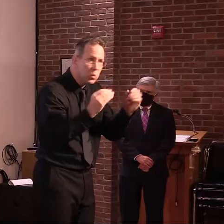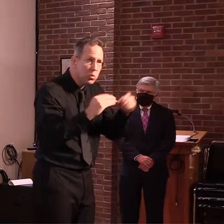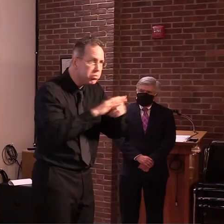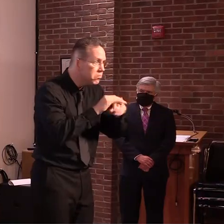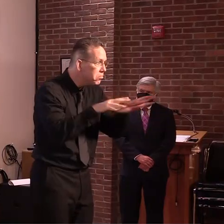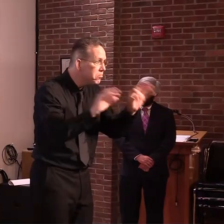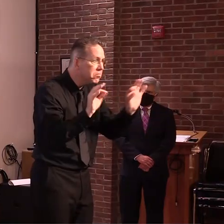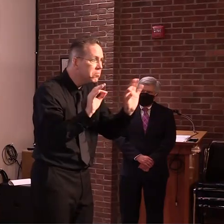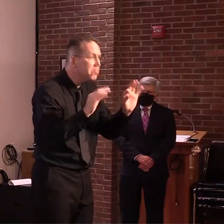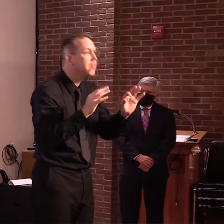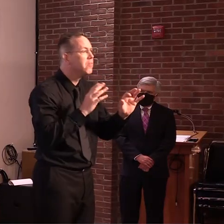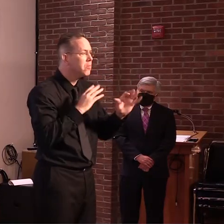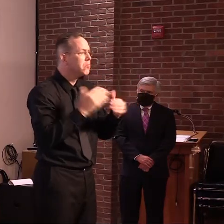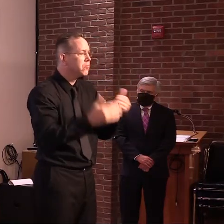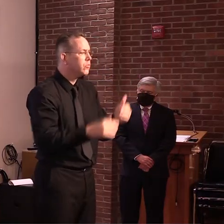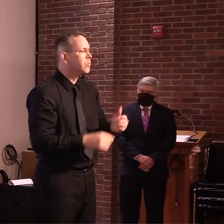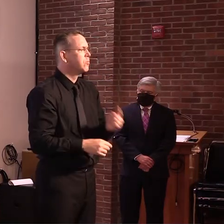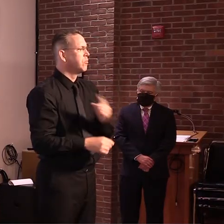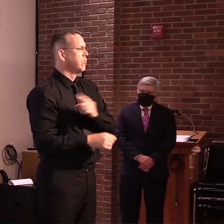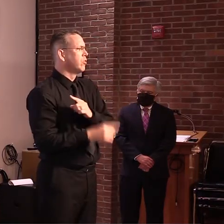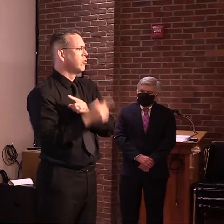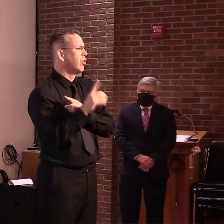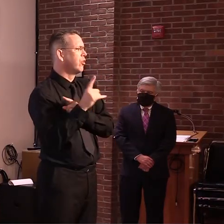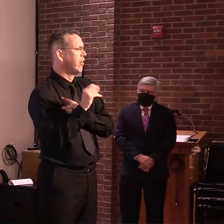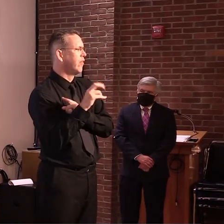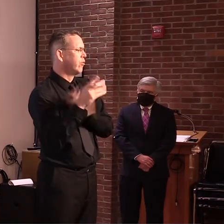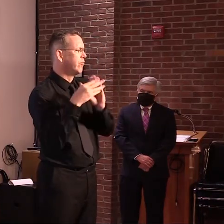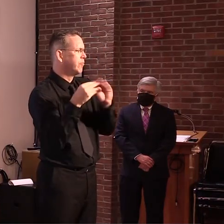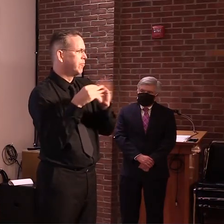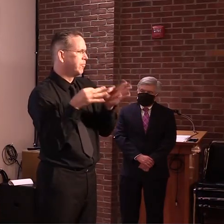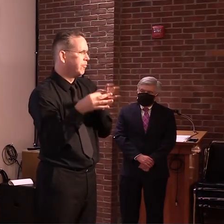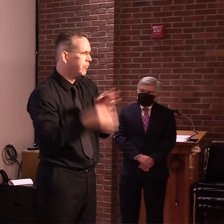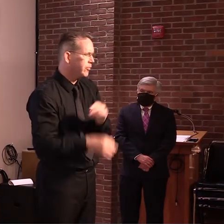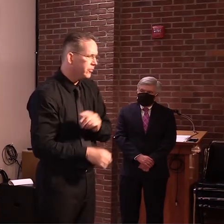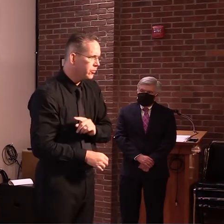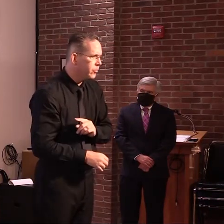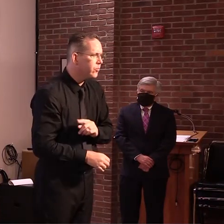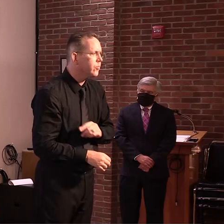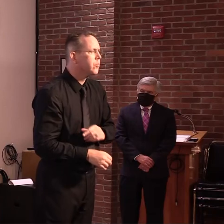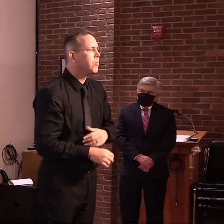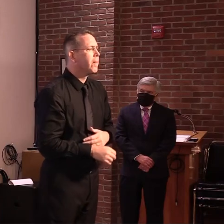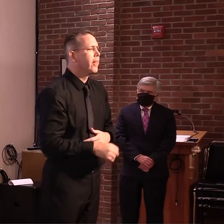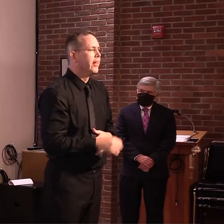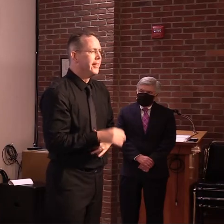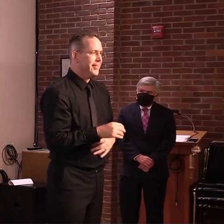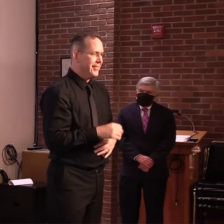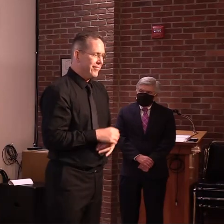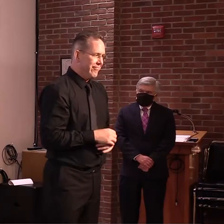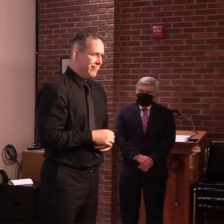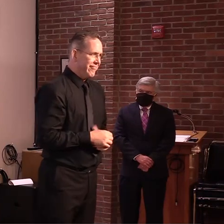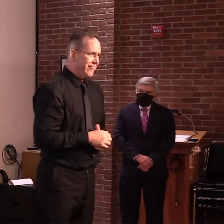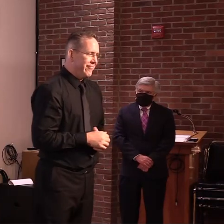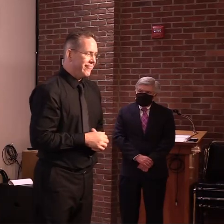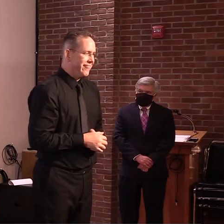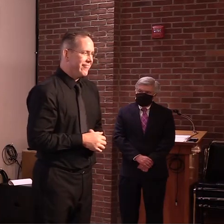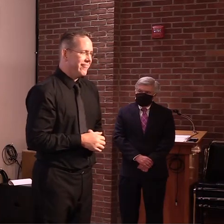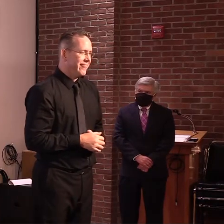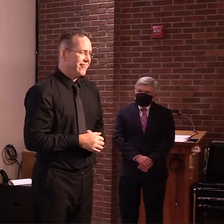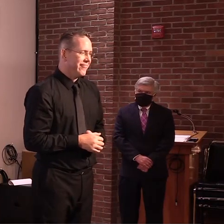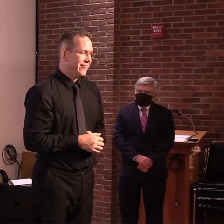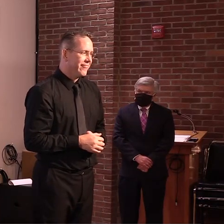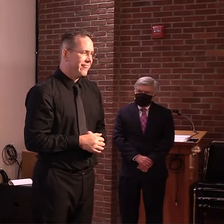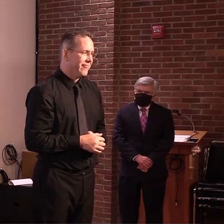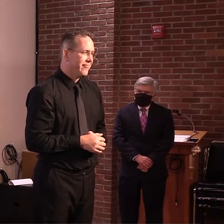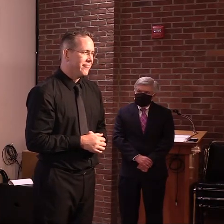Yes, thank you for the question. Part A of my answer is going to be that I want to call out those who are going to protests